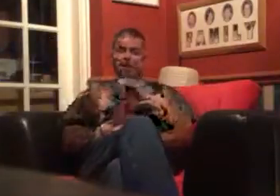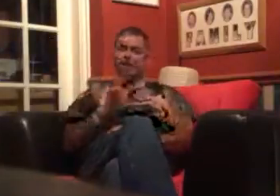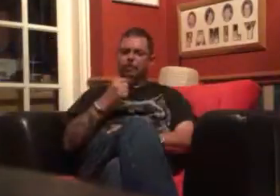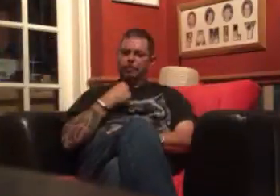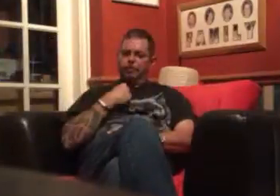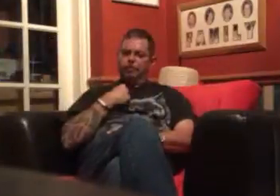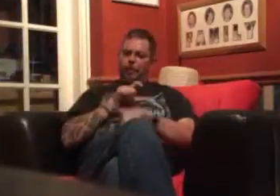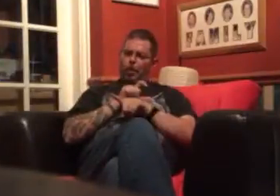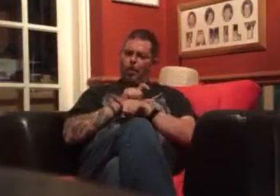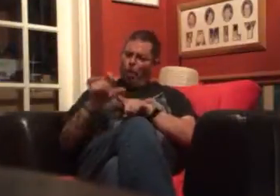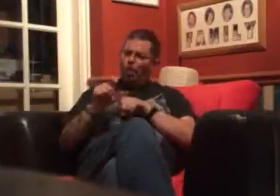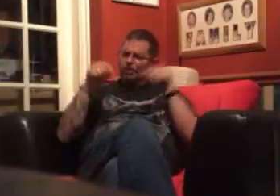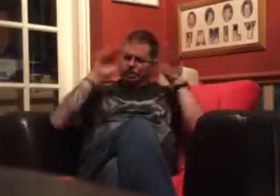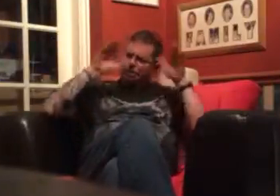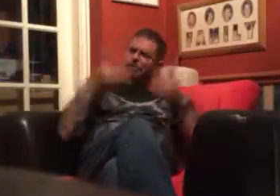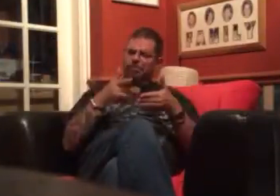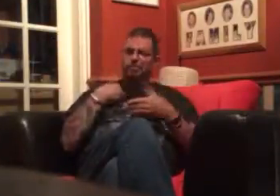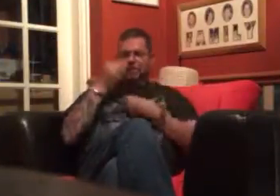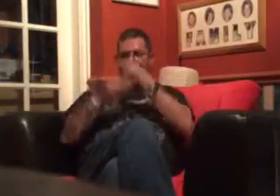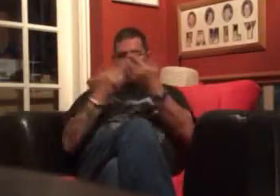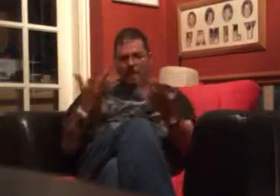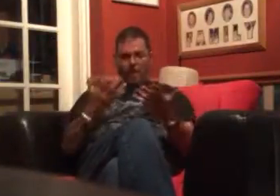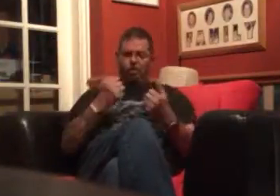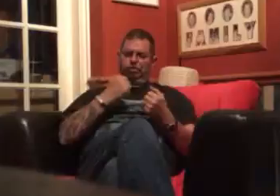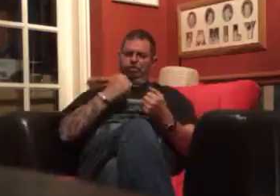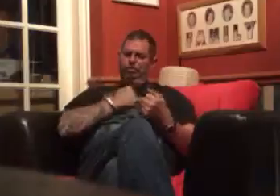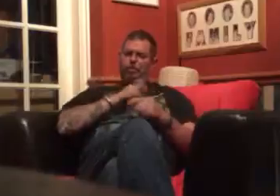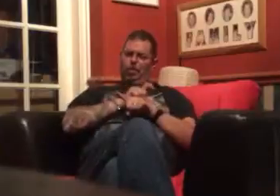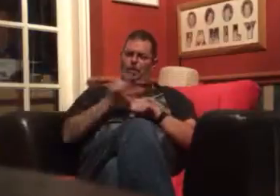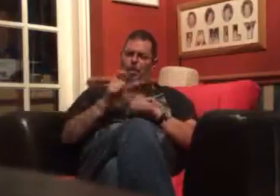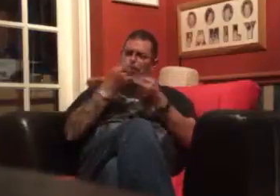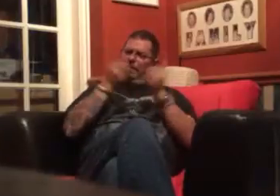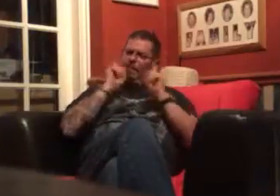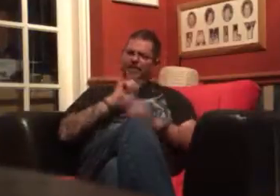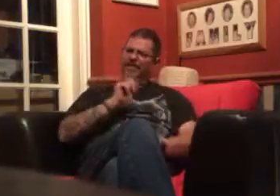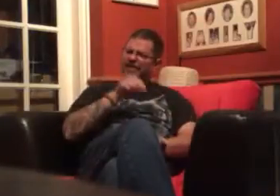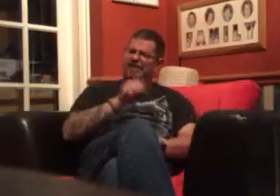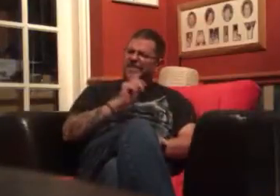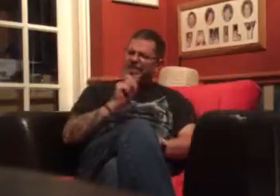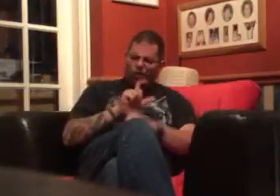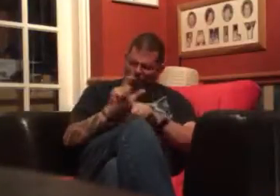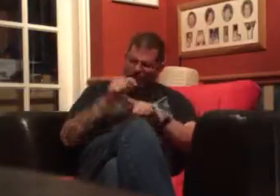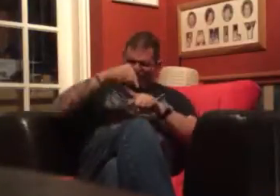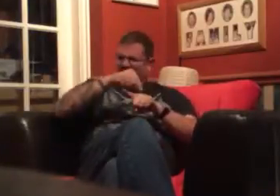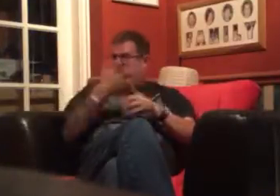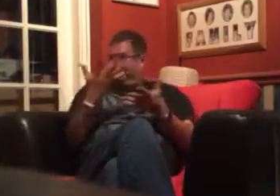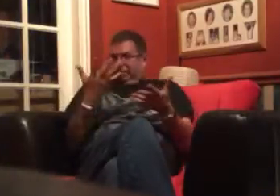interpreting profession, so it's really quite amazing. So the course we'll talk about now, and my course, exactly what is it?